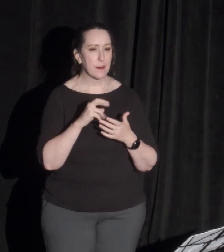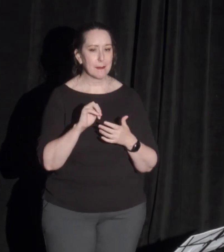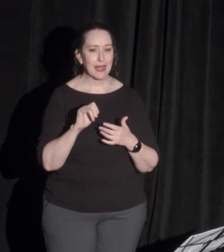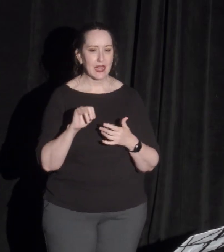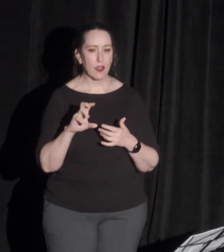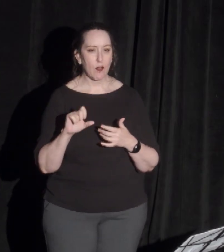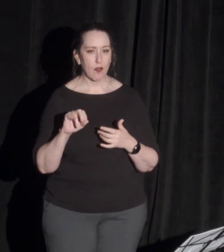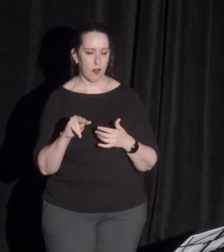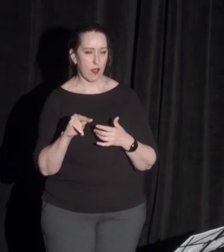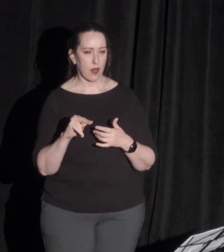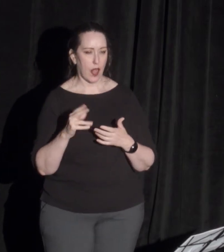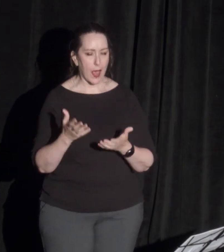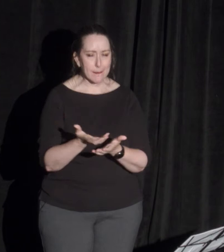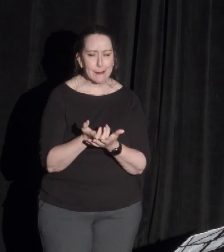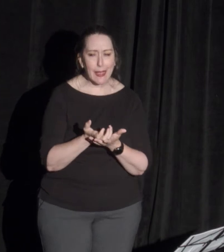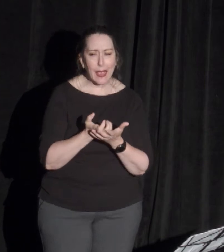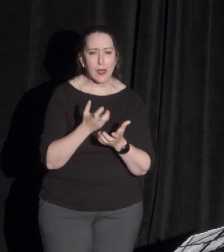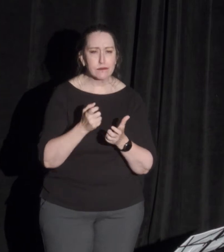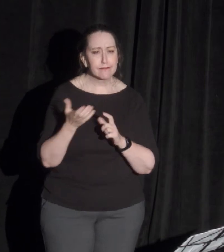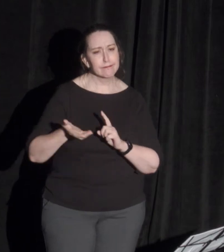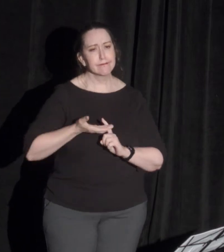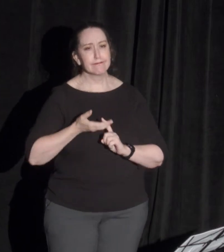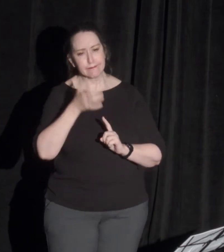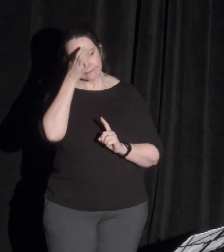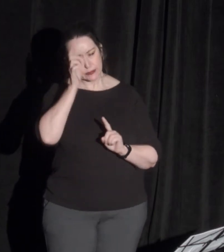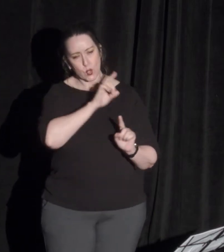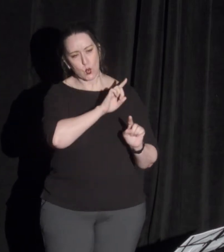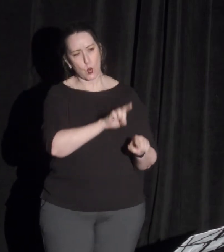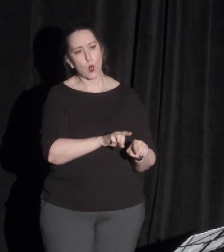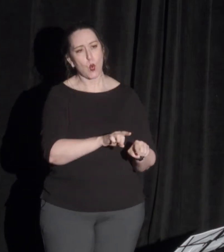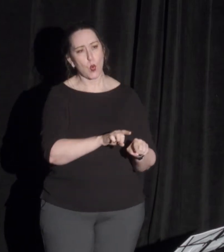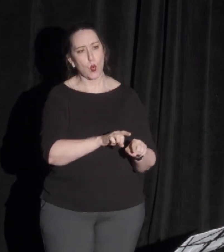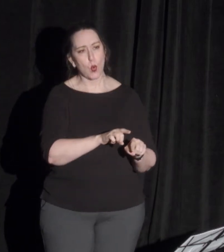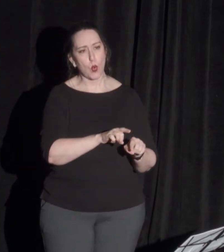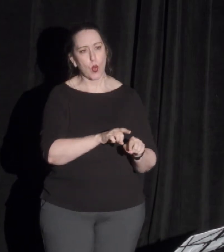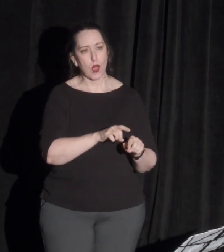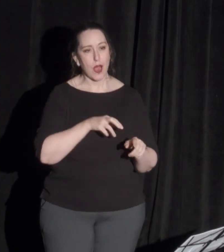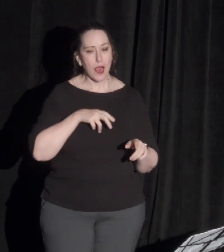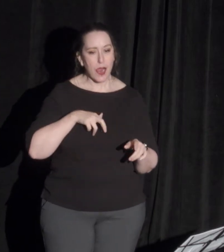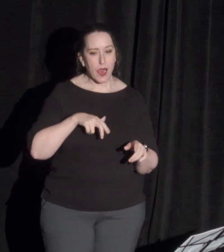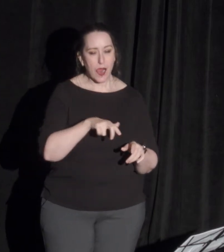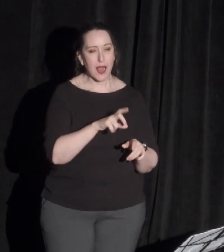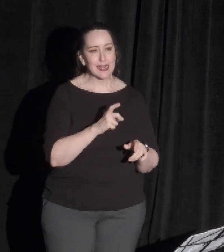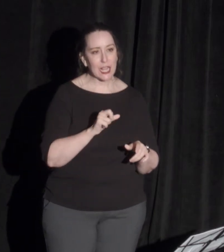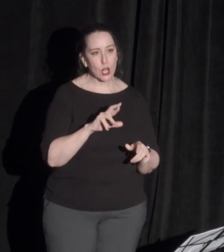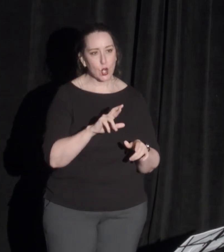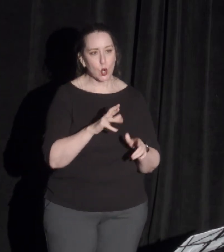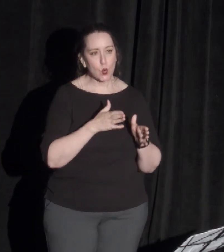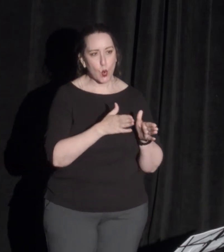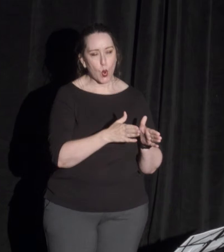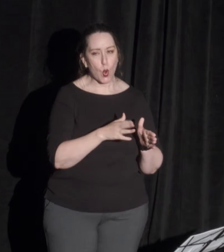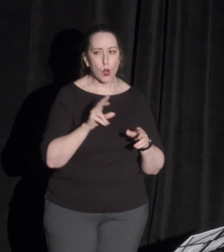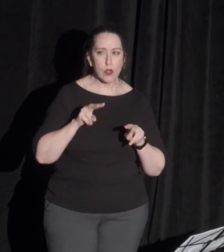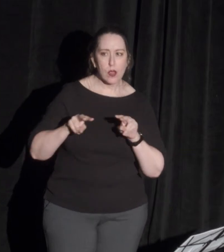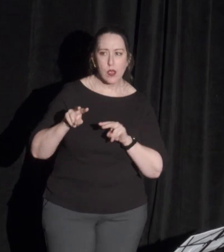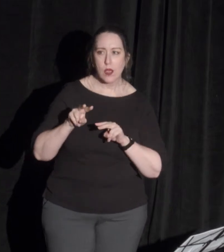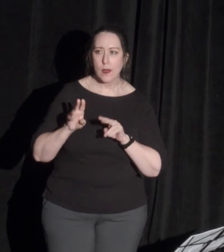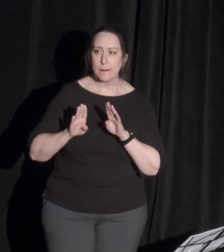I persuaded my father to let me go. I walked the dealer's row, watched the vids, read the fanzines,